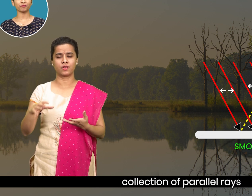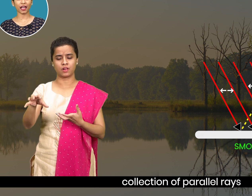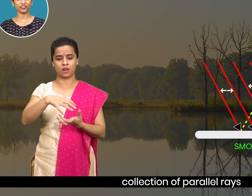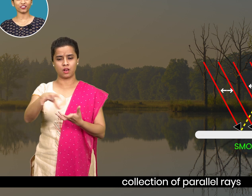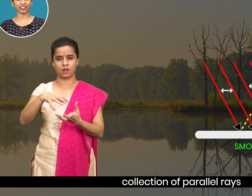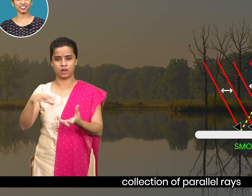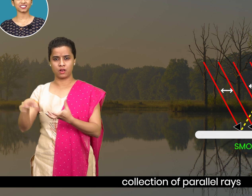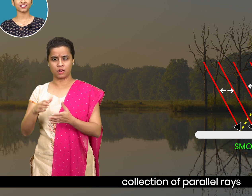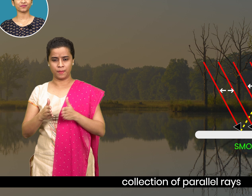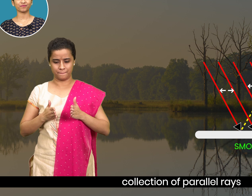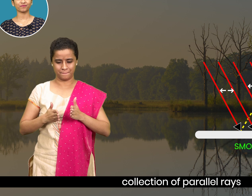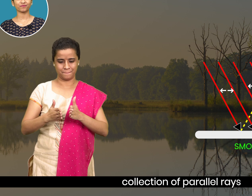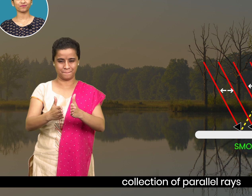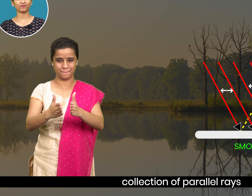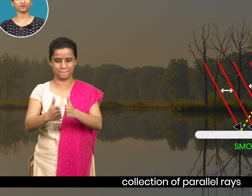collection of parallel rays,